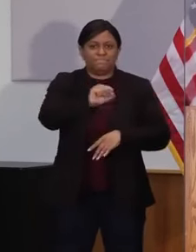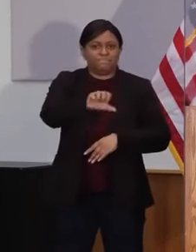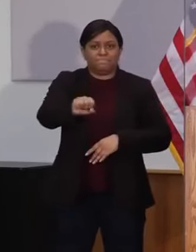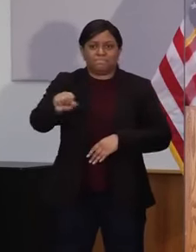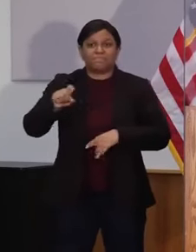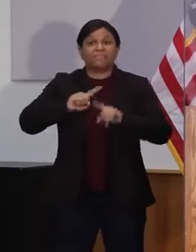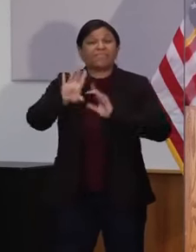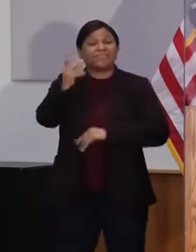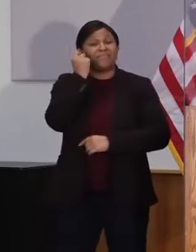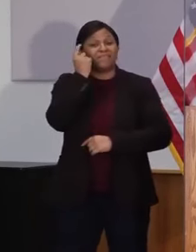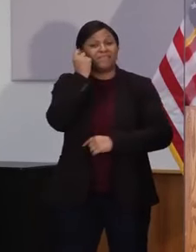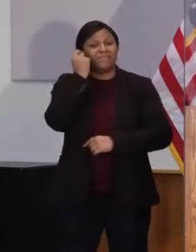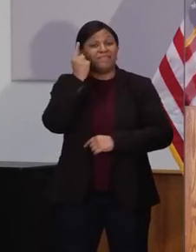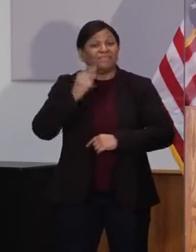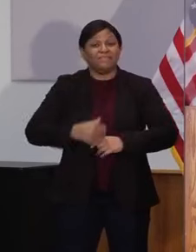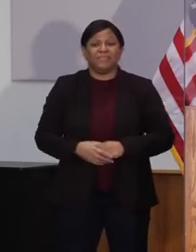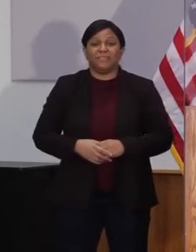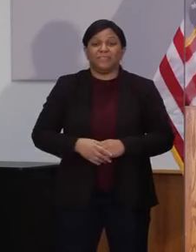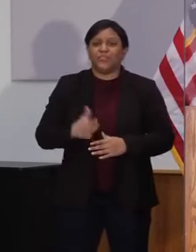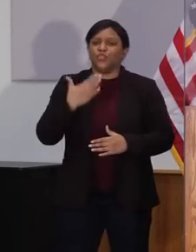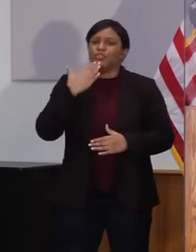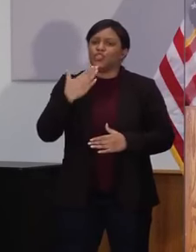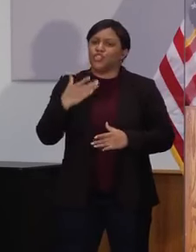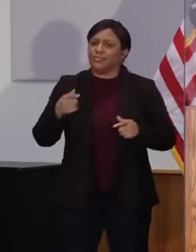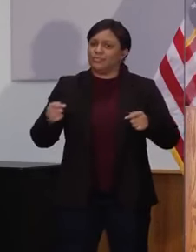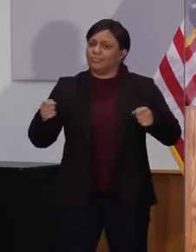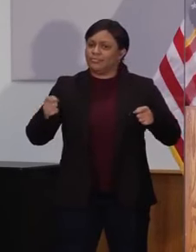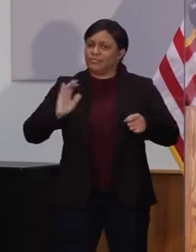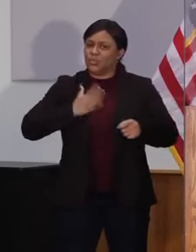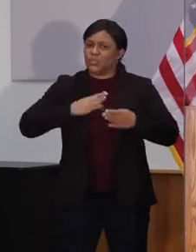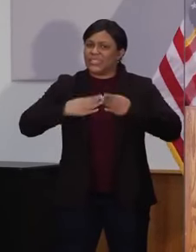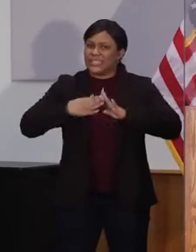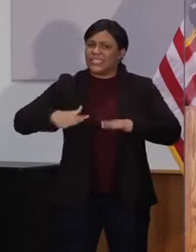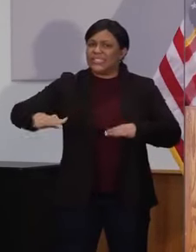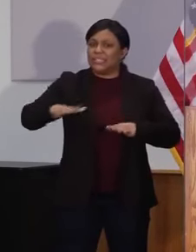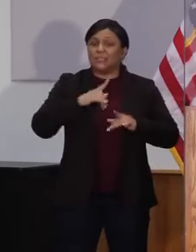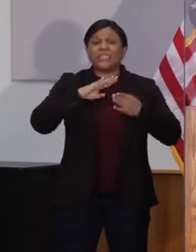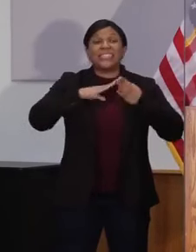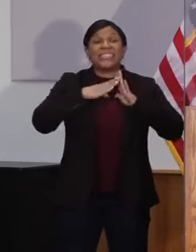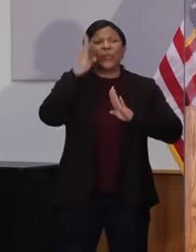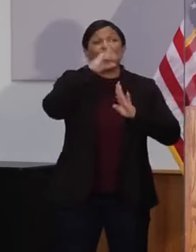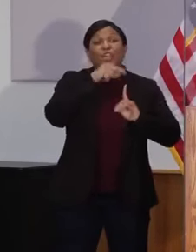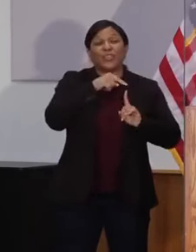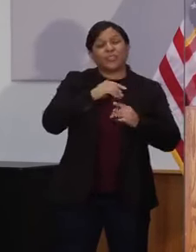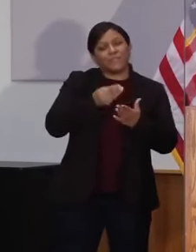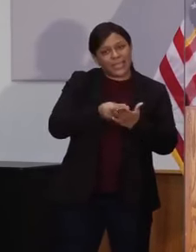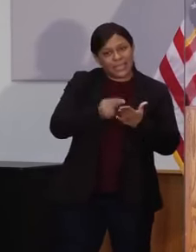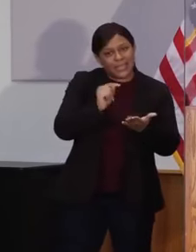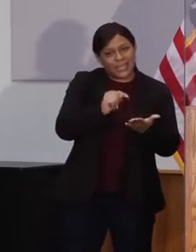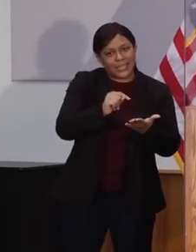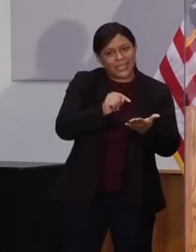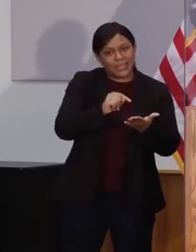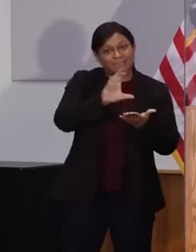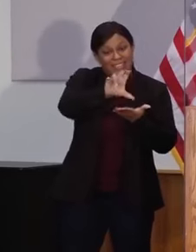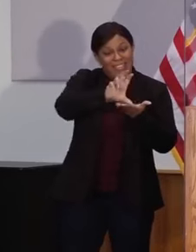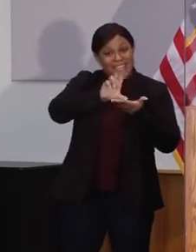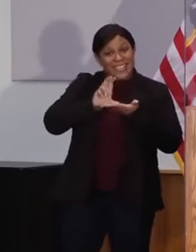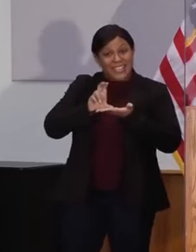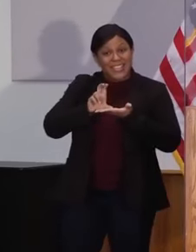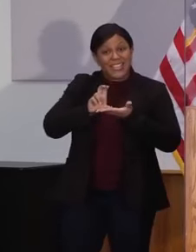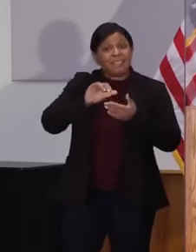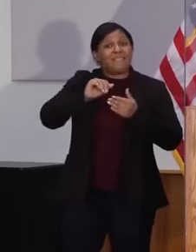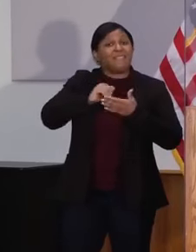manager of an organization, they also have to be concerned about the financial aspect of this. And this will help us answer that